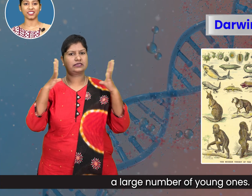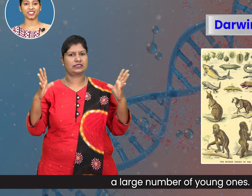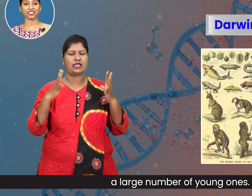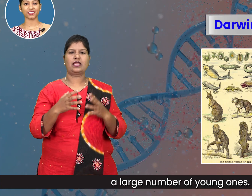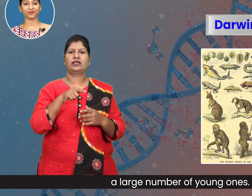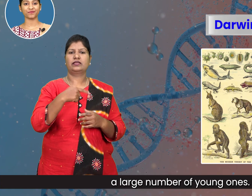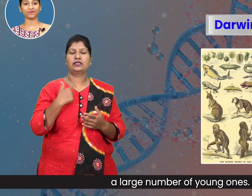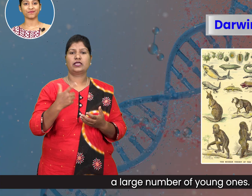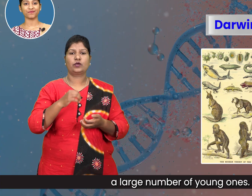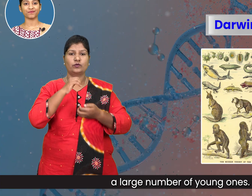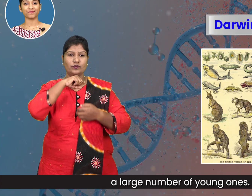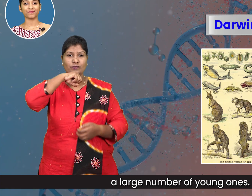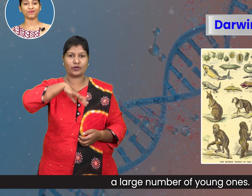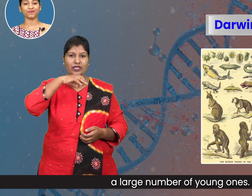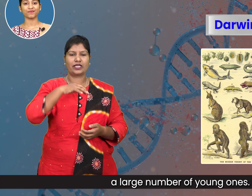young ones.